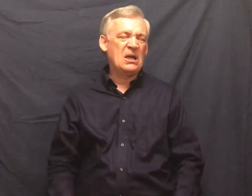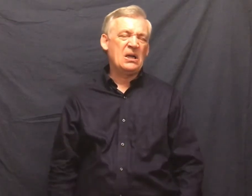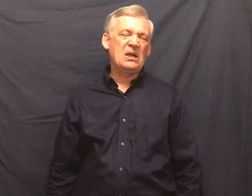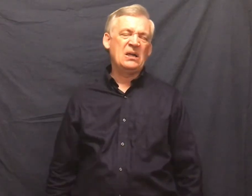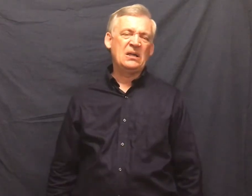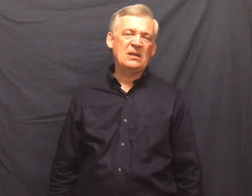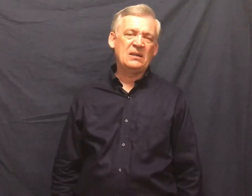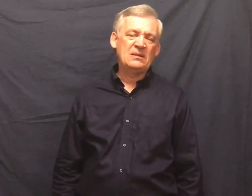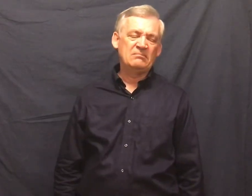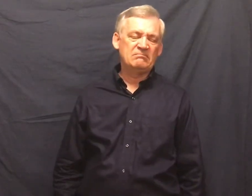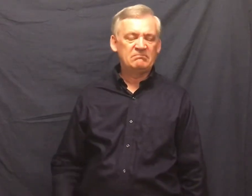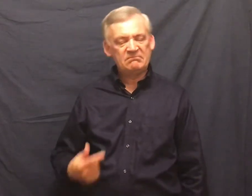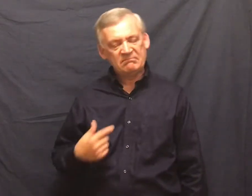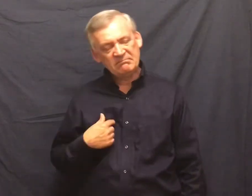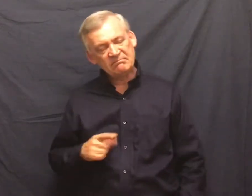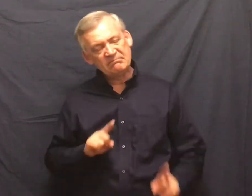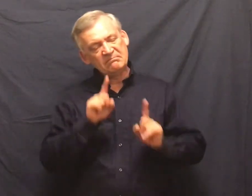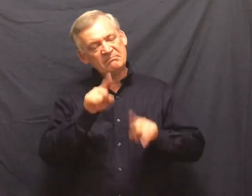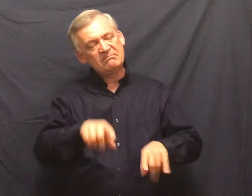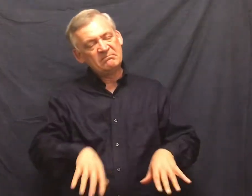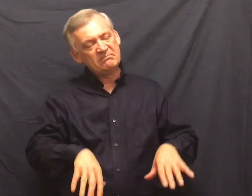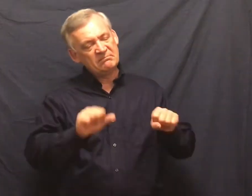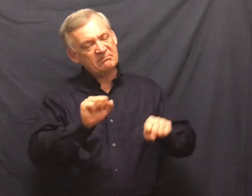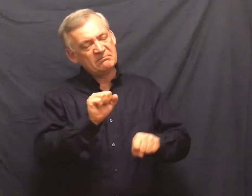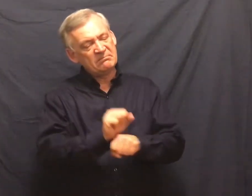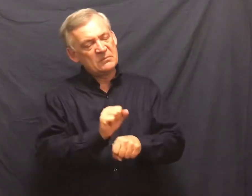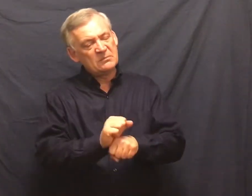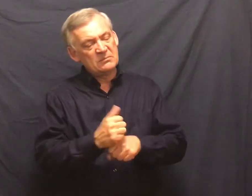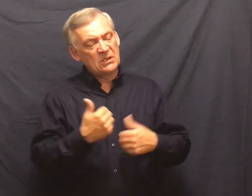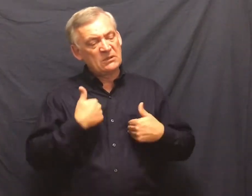I could get a job and not have no mess.